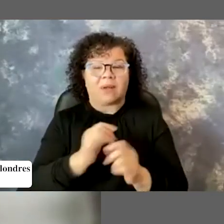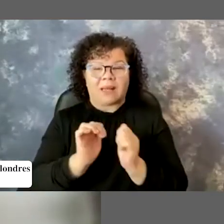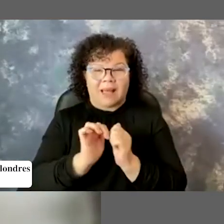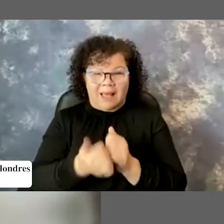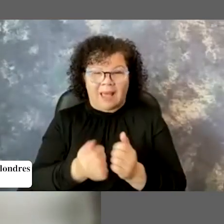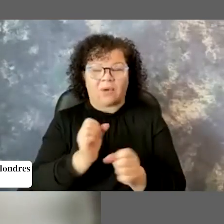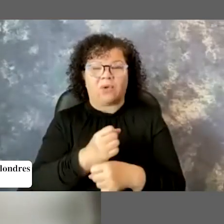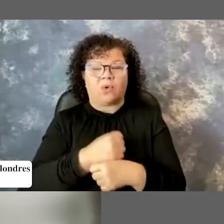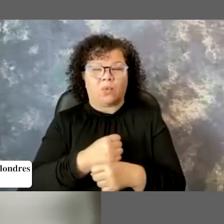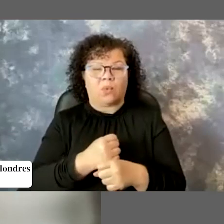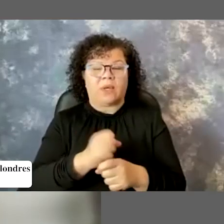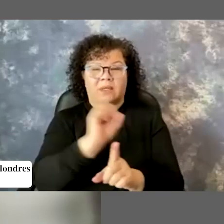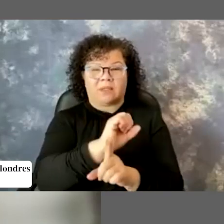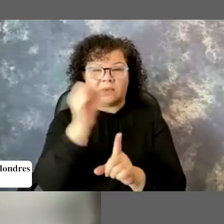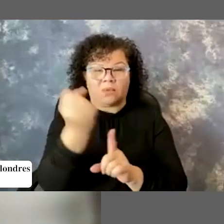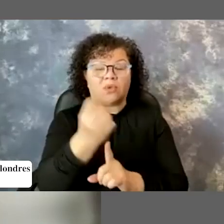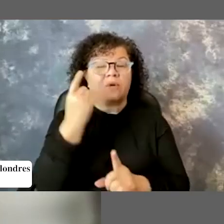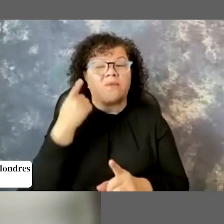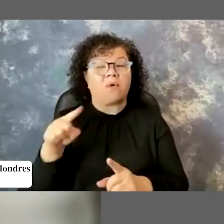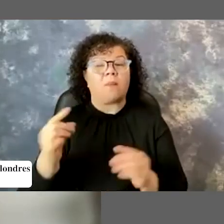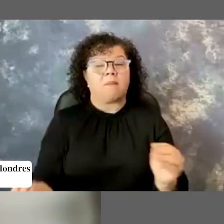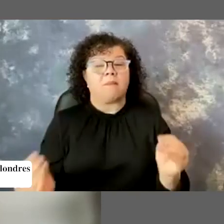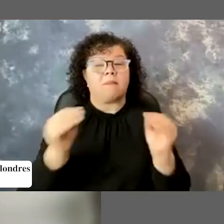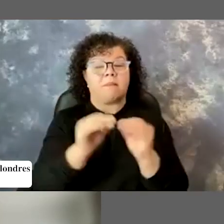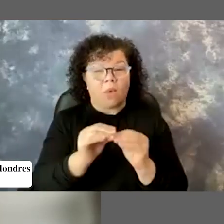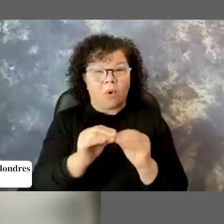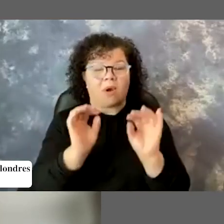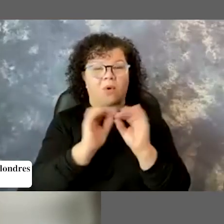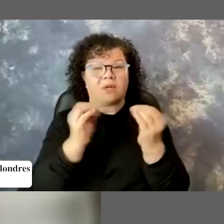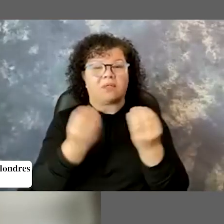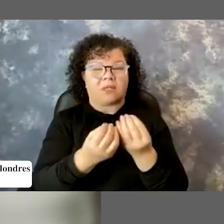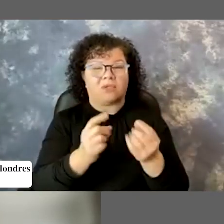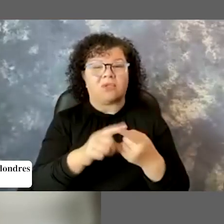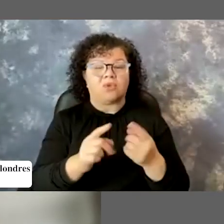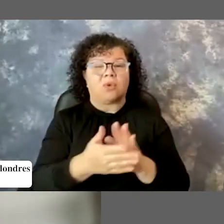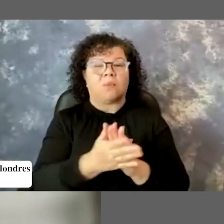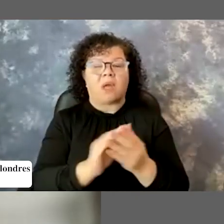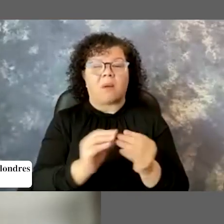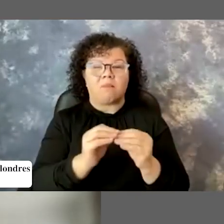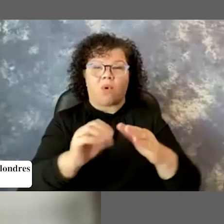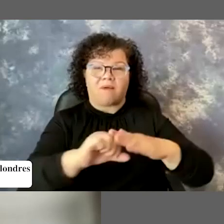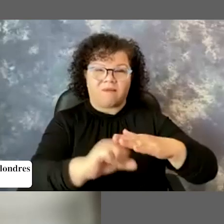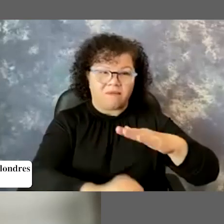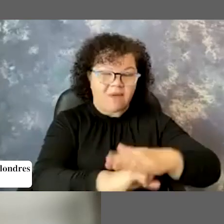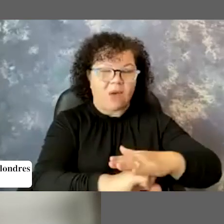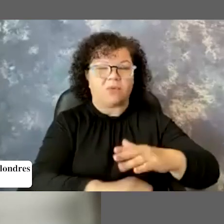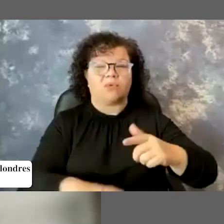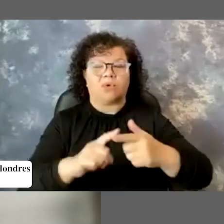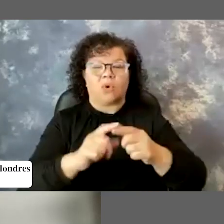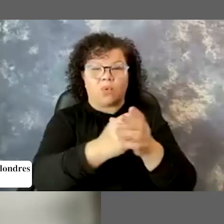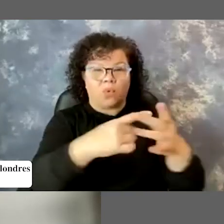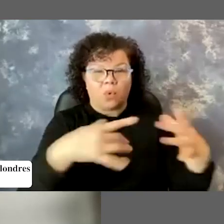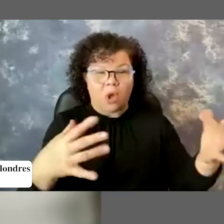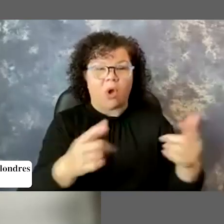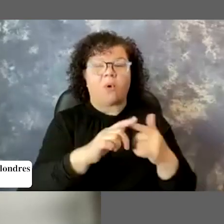the conditions for more of these organizations to be founded, to grow, to thrive, and to contest